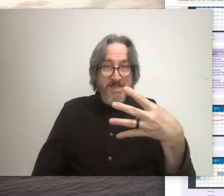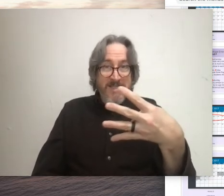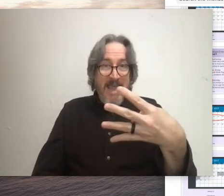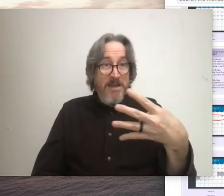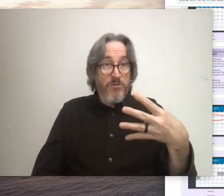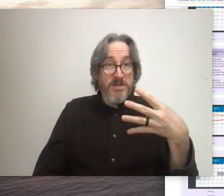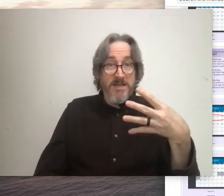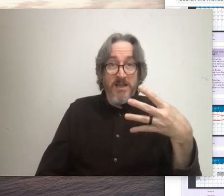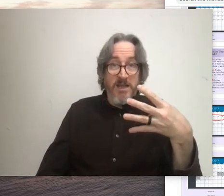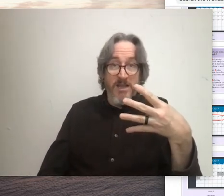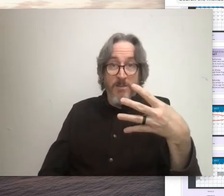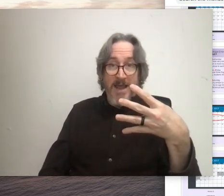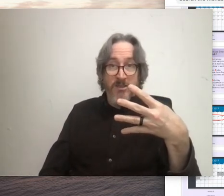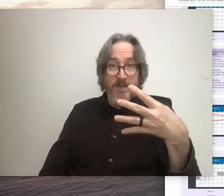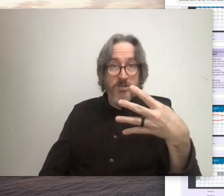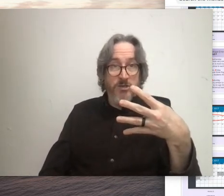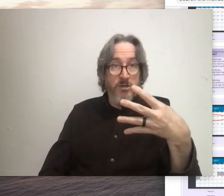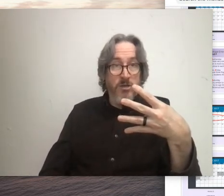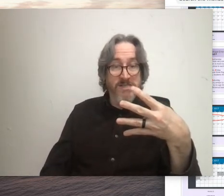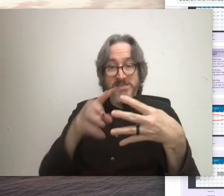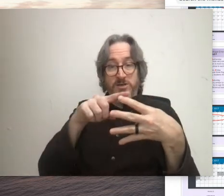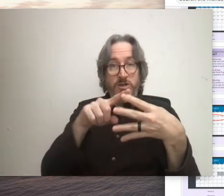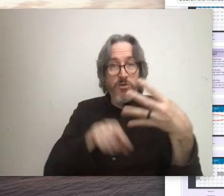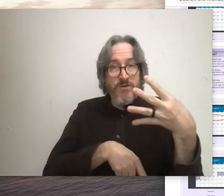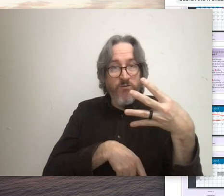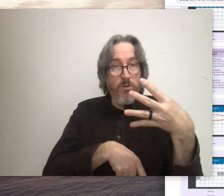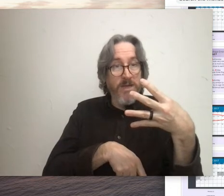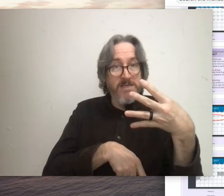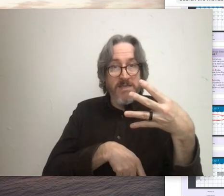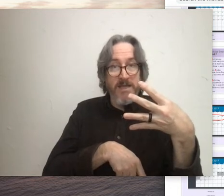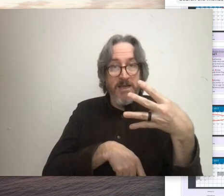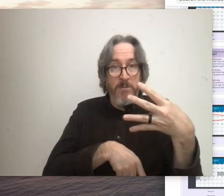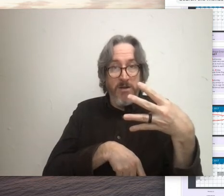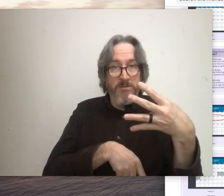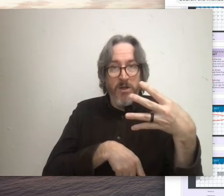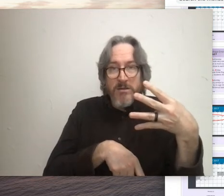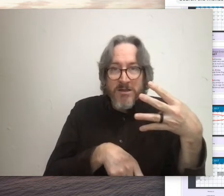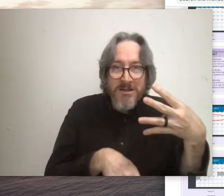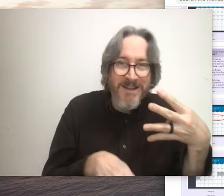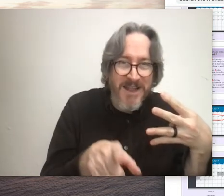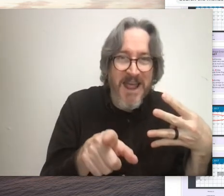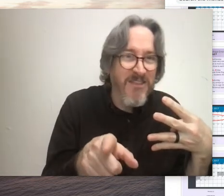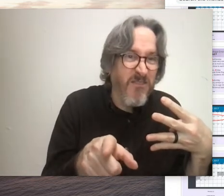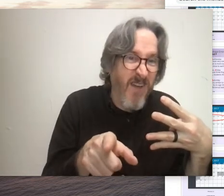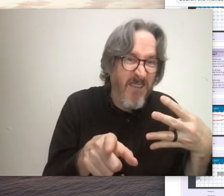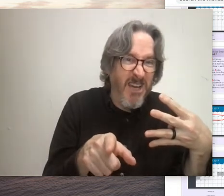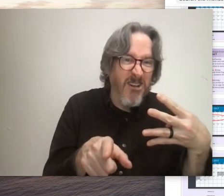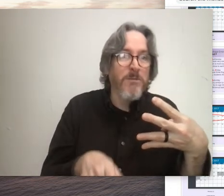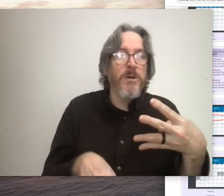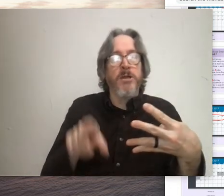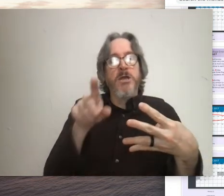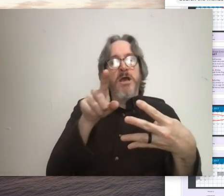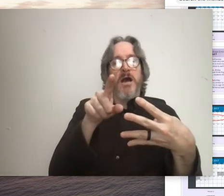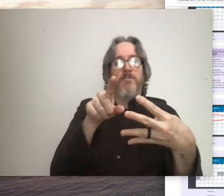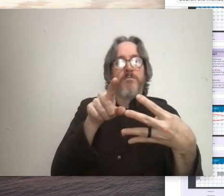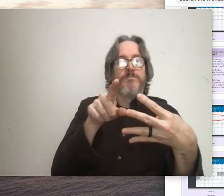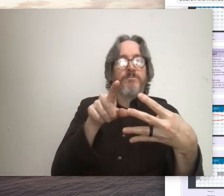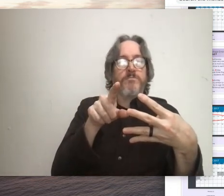You can see the handprint in the back of the picture. Since there are usually 4 weeks in a month, well, there are 5 in here, but